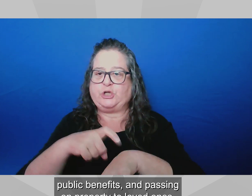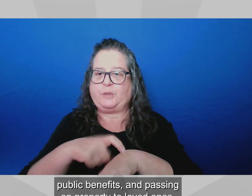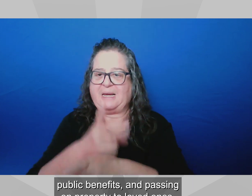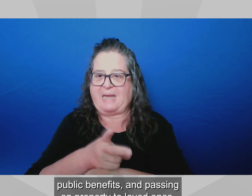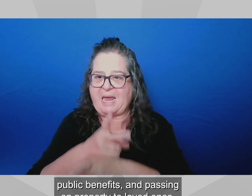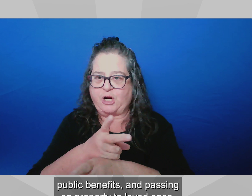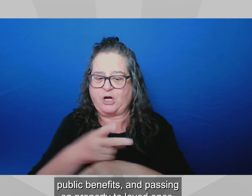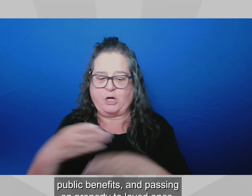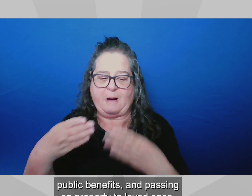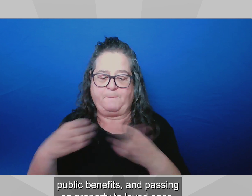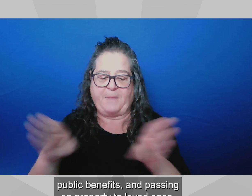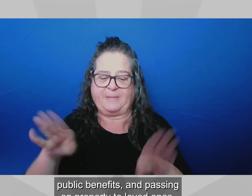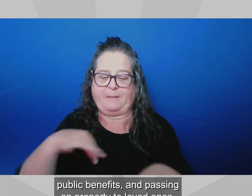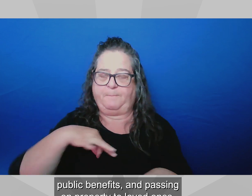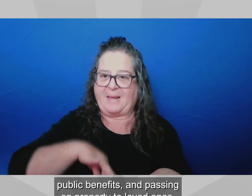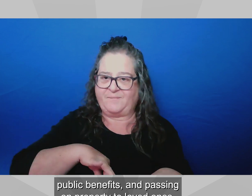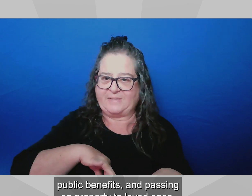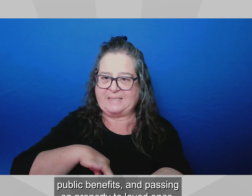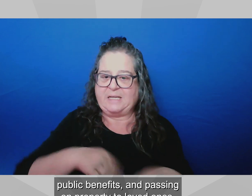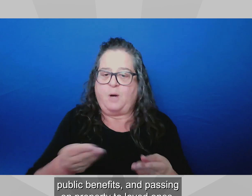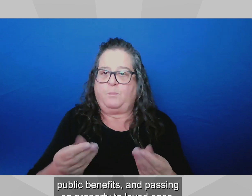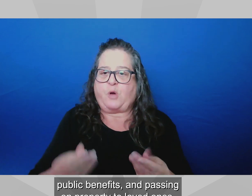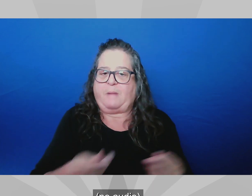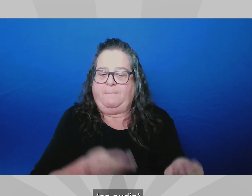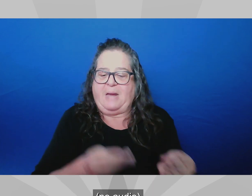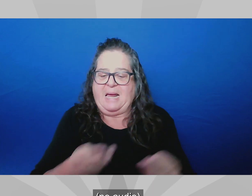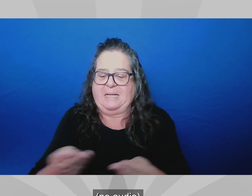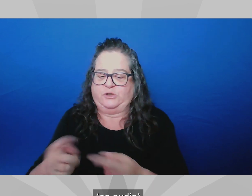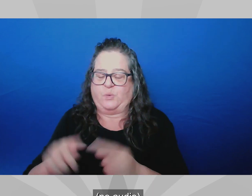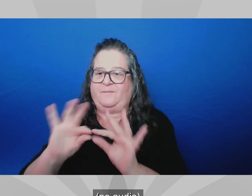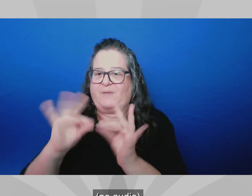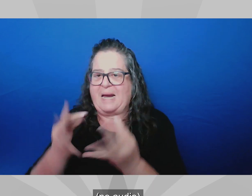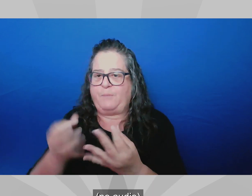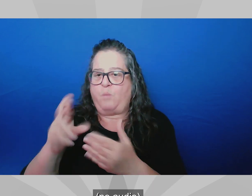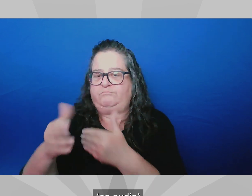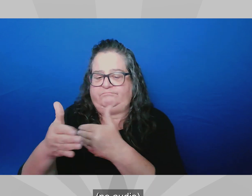public benefits, and passing on property to loved ones.